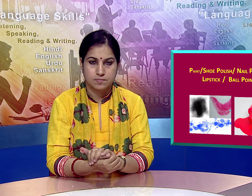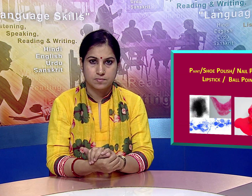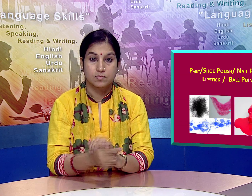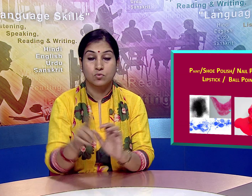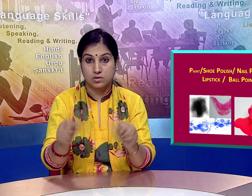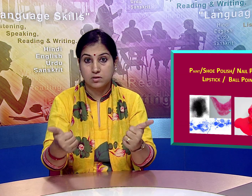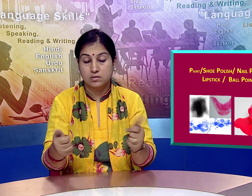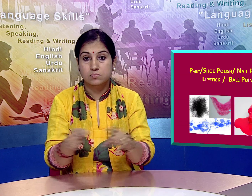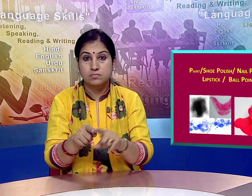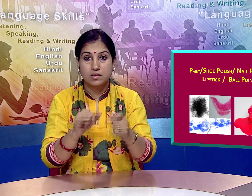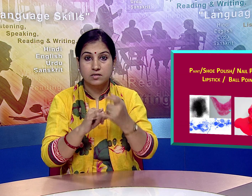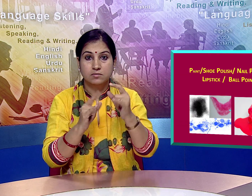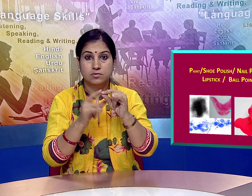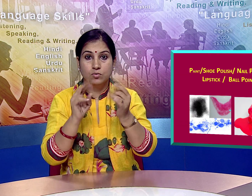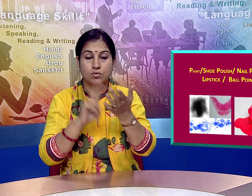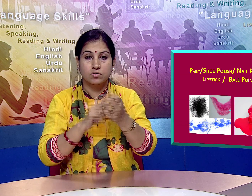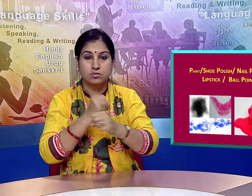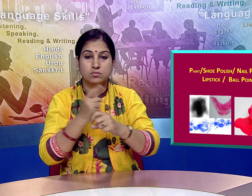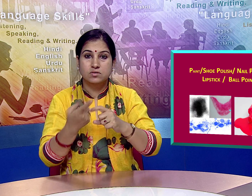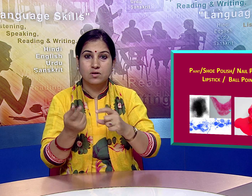You can also sponge it with turpentine oil.